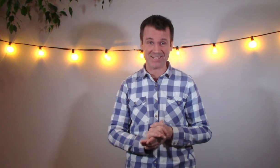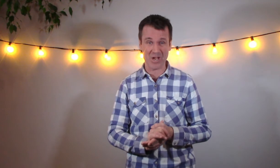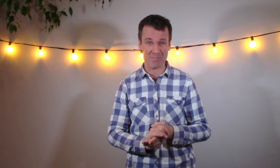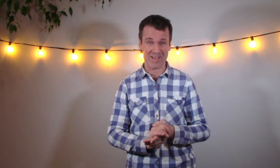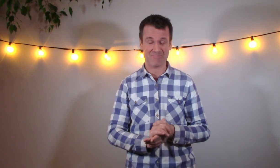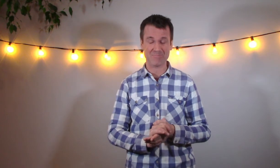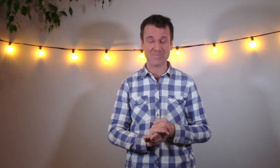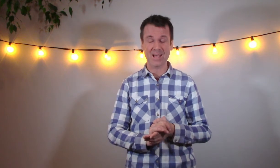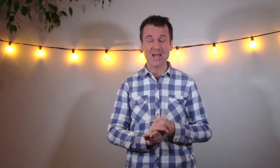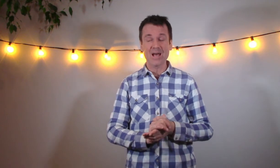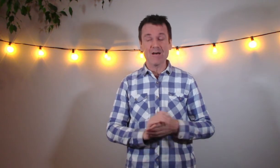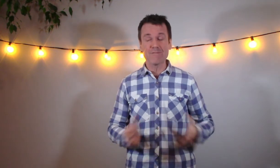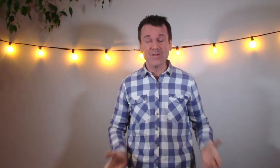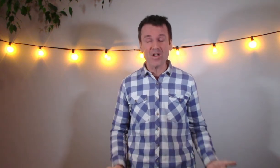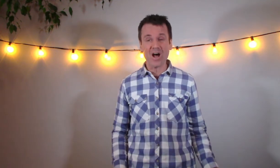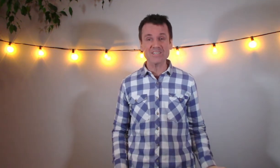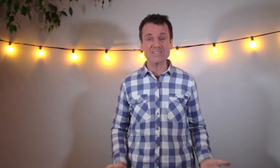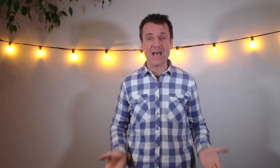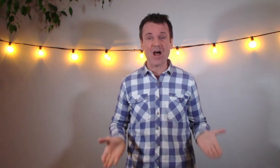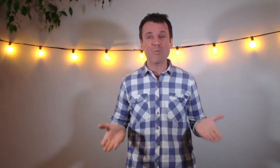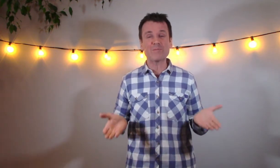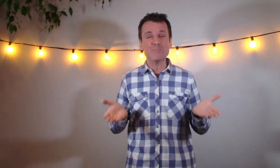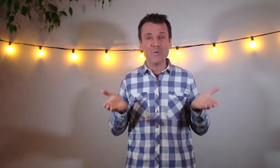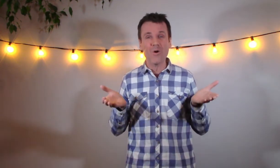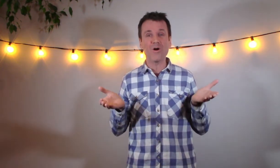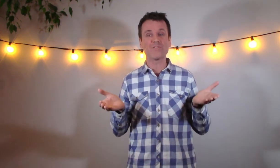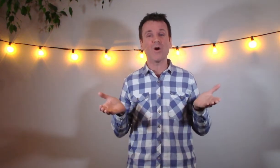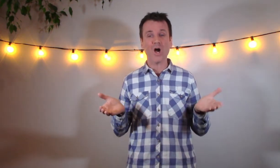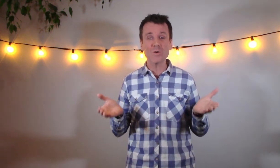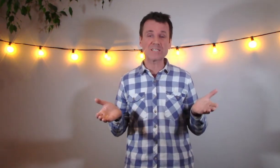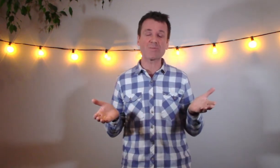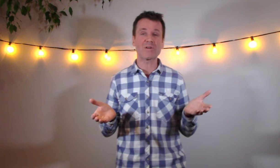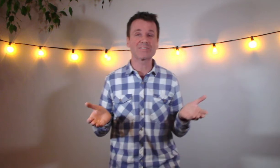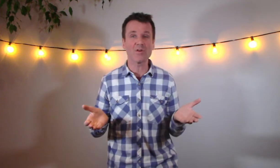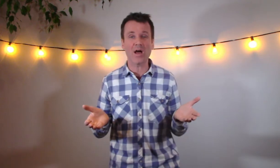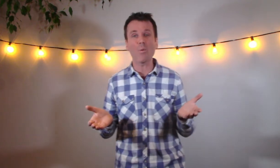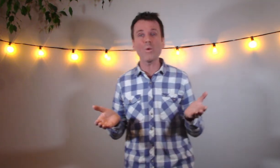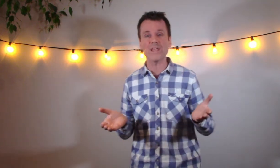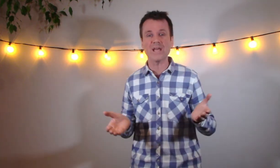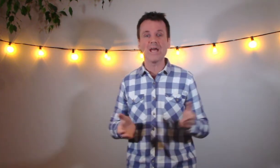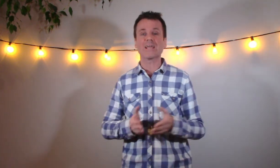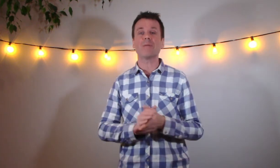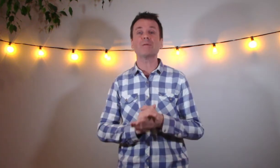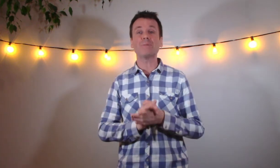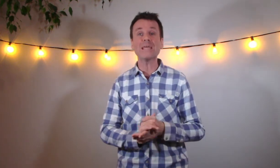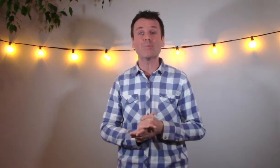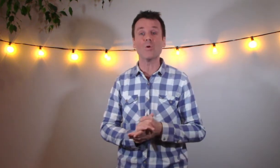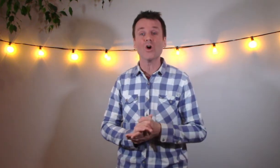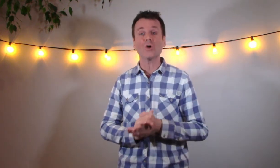Naomi. Fill us now with more of your Holy Spirit so that we can be people who